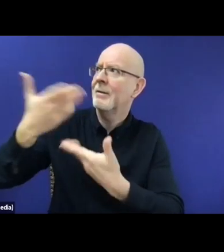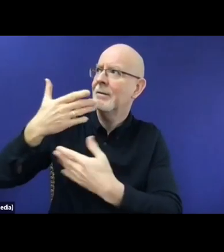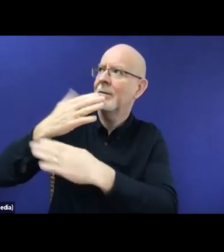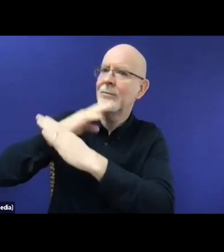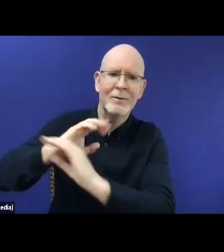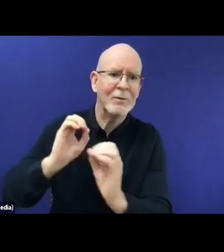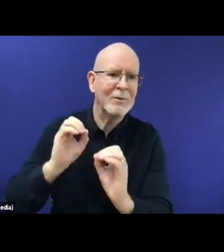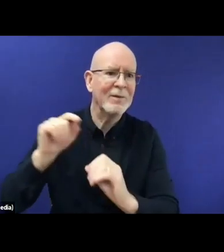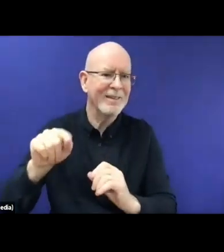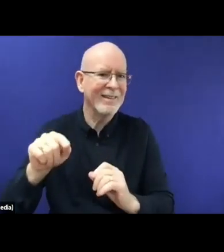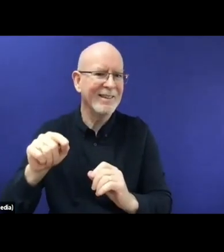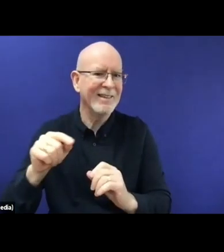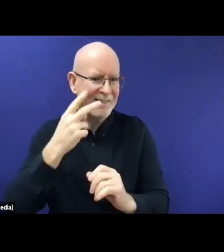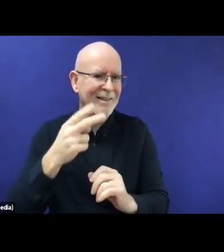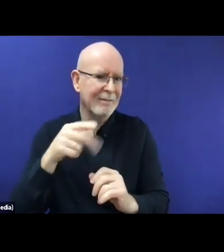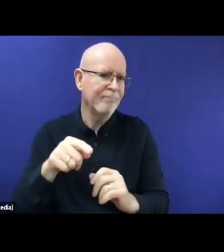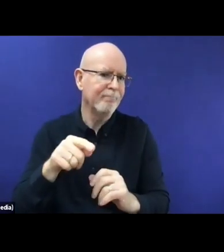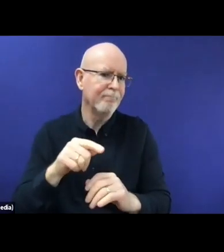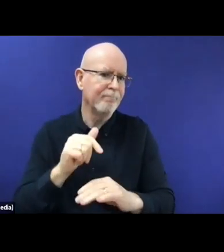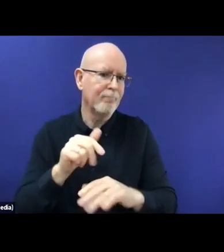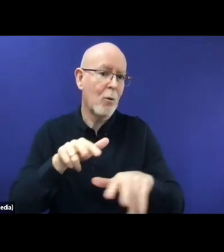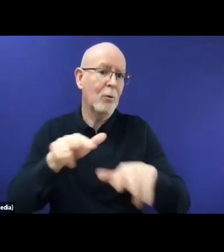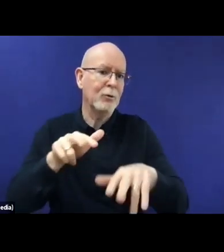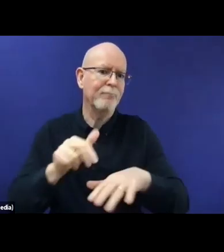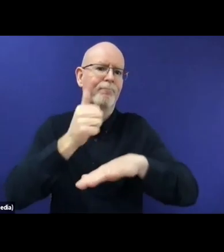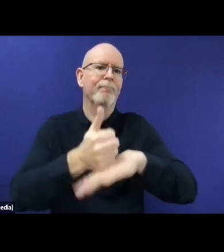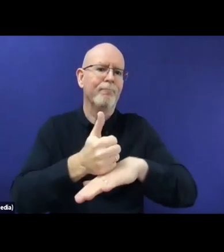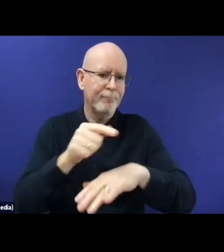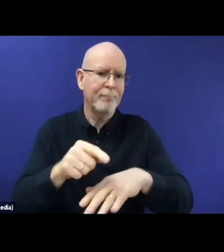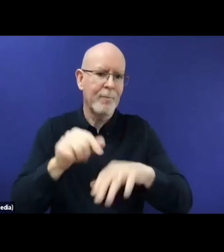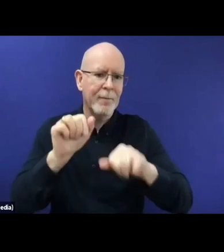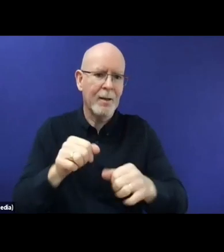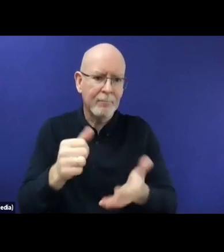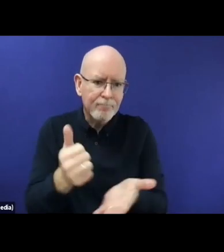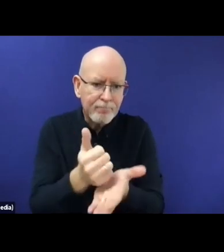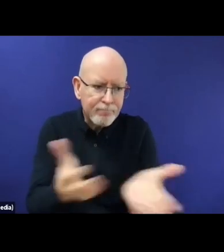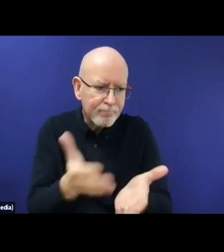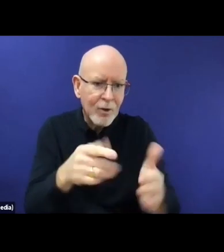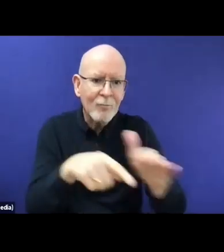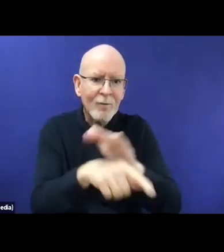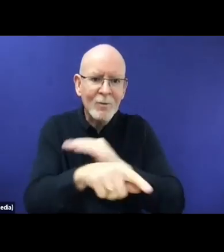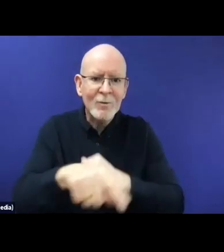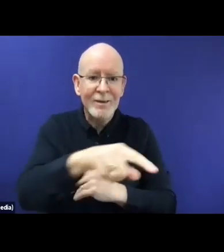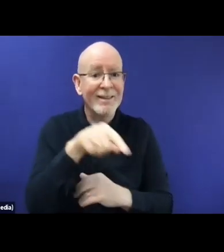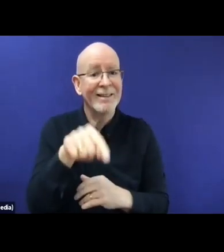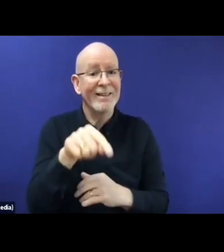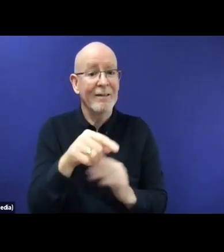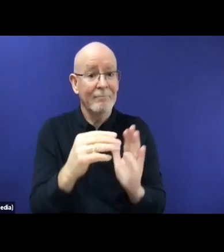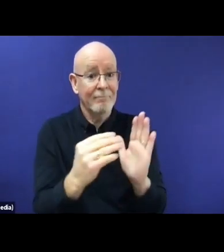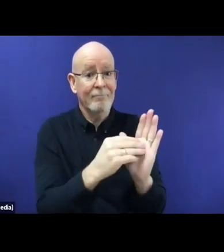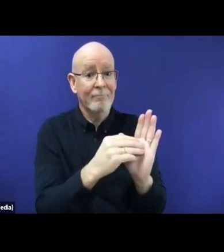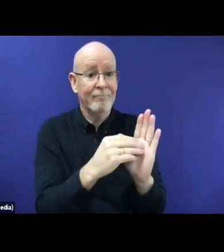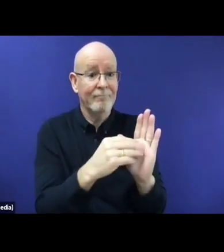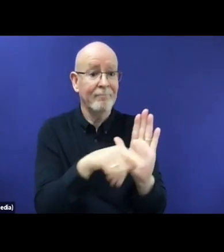So generally, it was expected that UNHCR would exercise its mandate at the political and legal level and not individual level, and